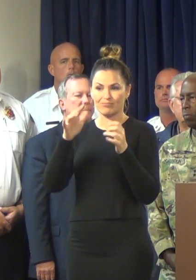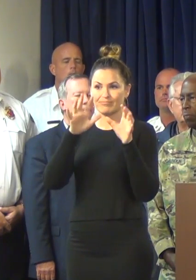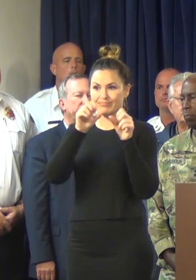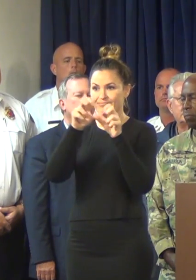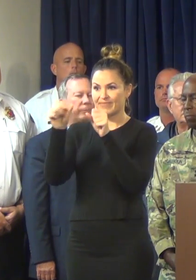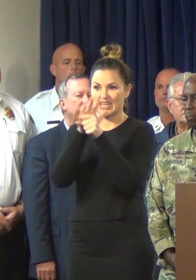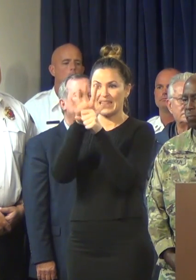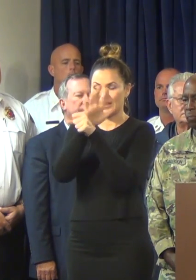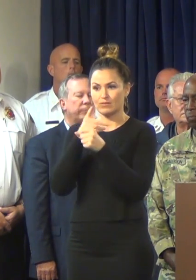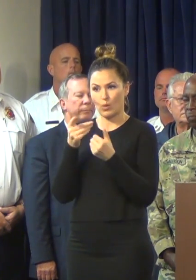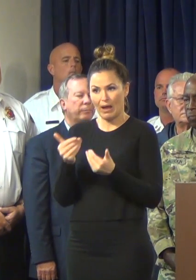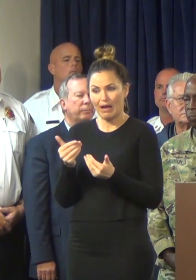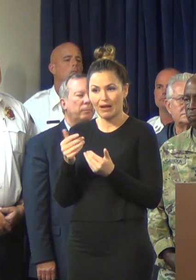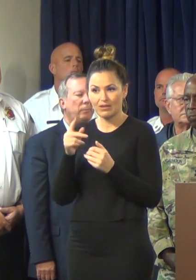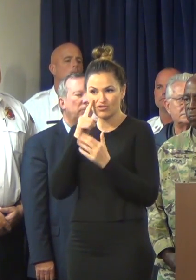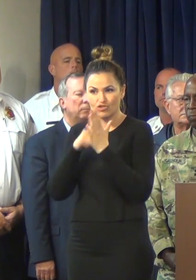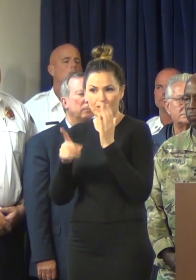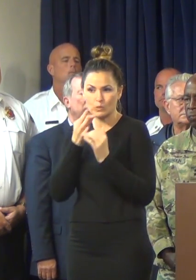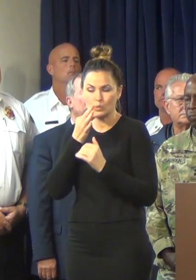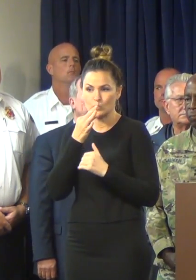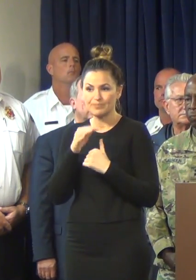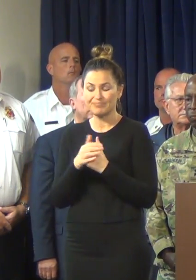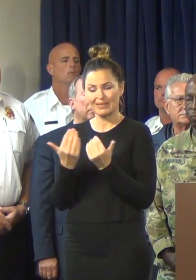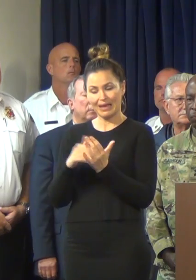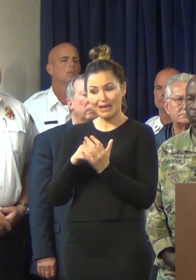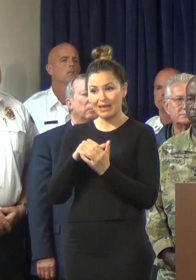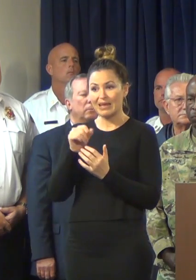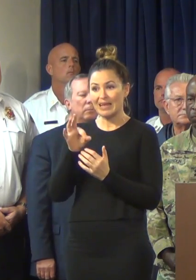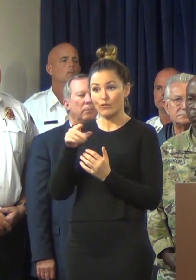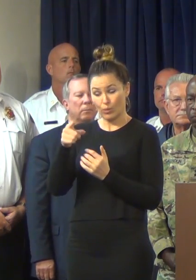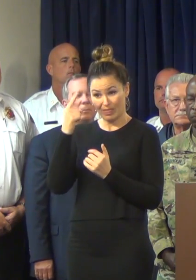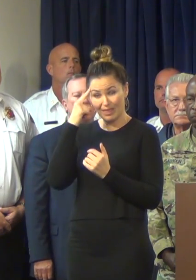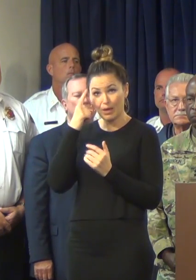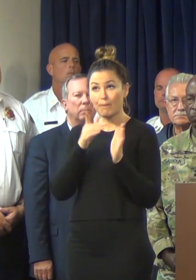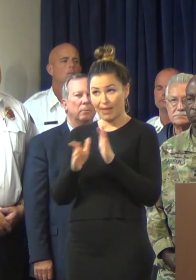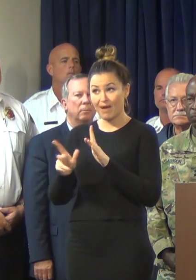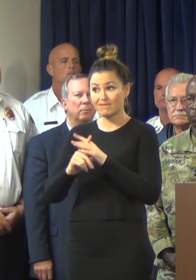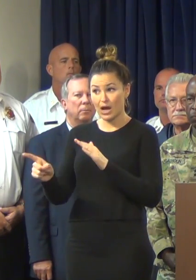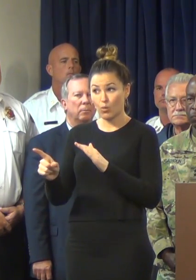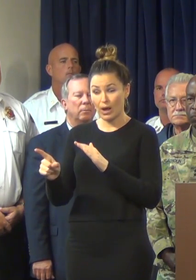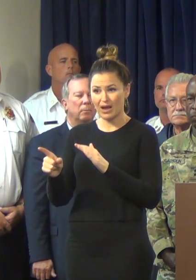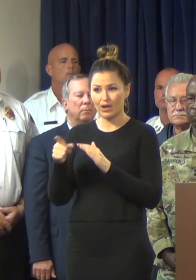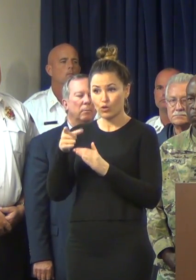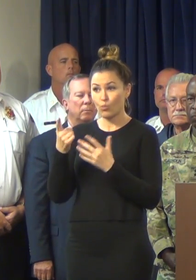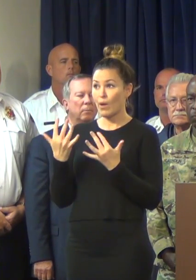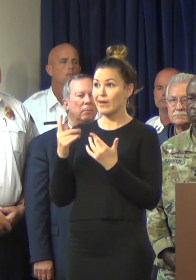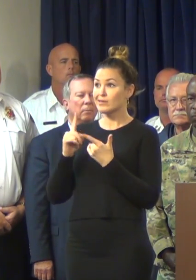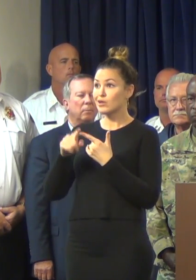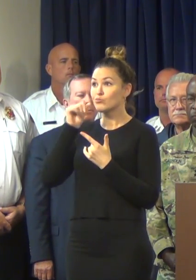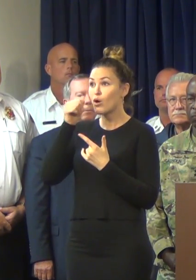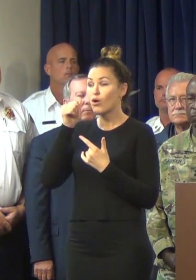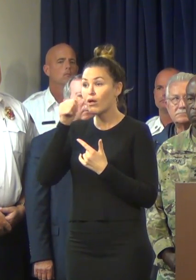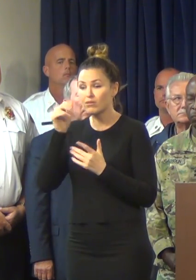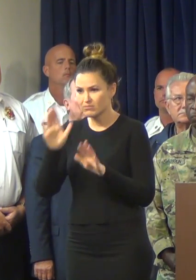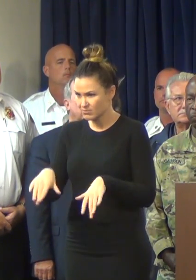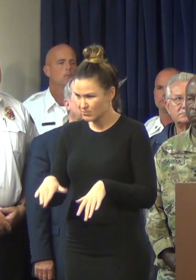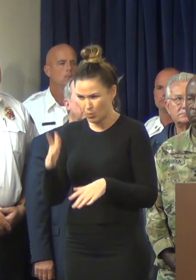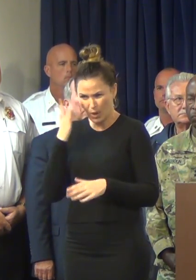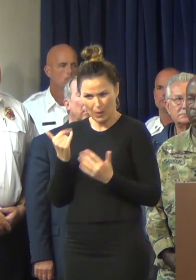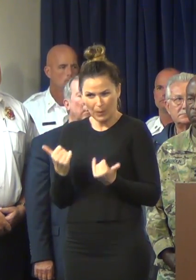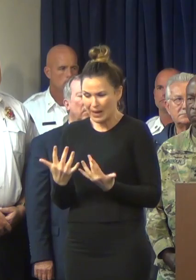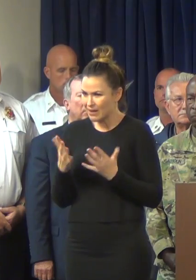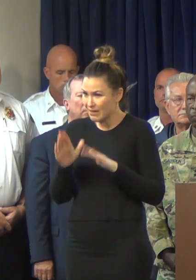you should do that as quickly as possible. Again, if you think you're going to need to evacuate, don't wait. Why wait?